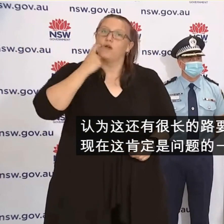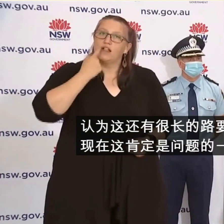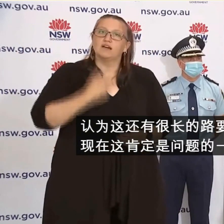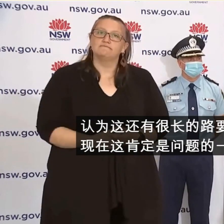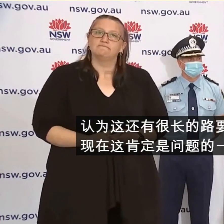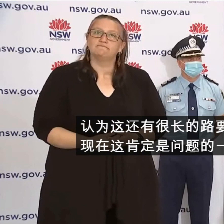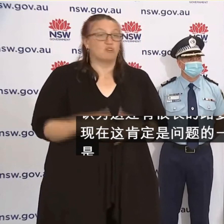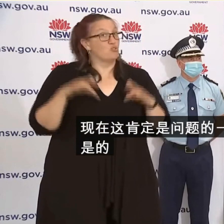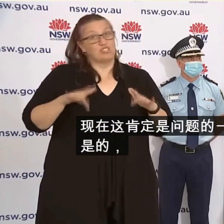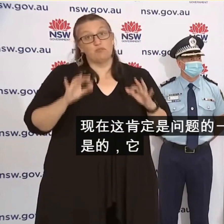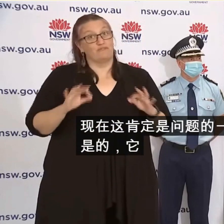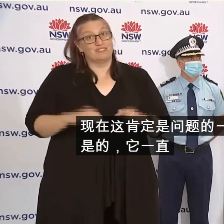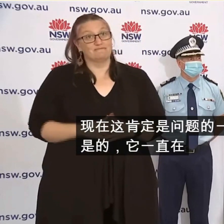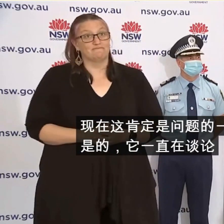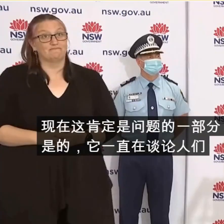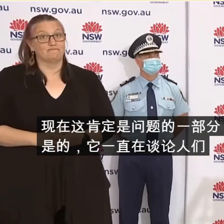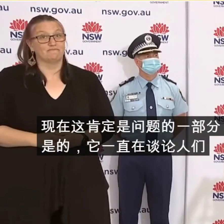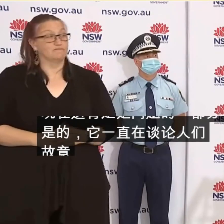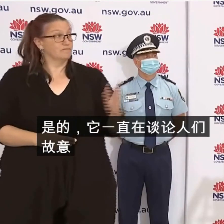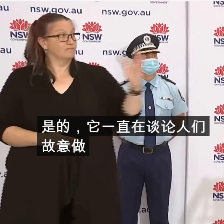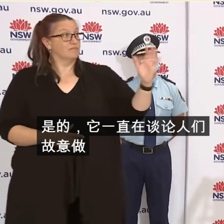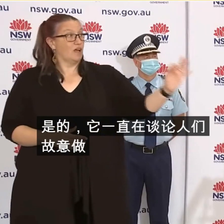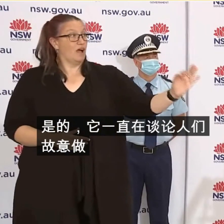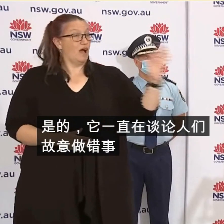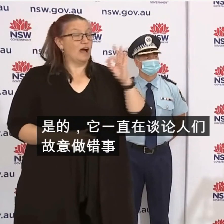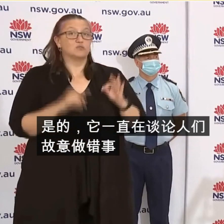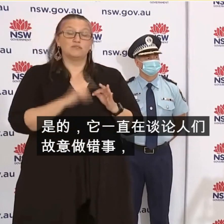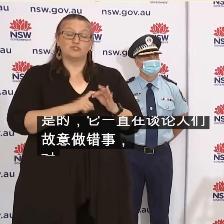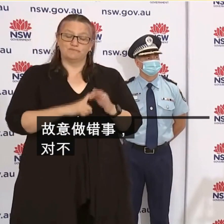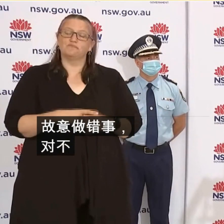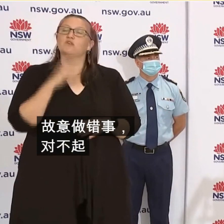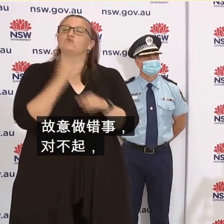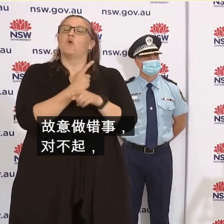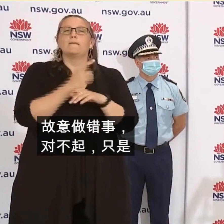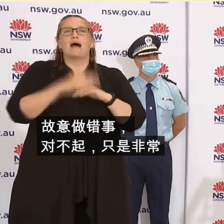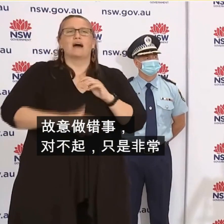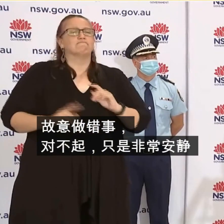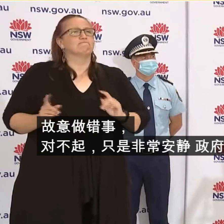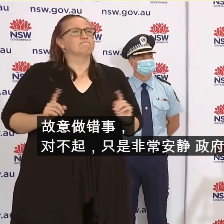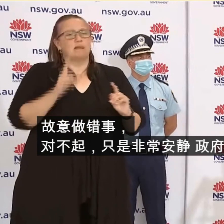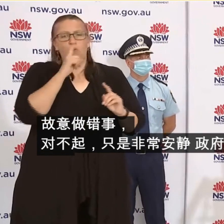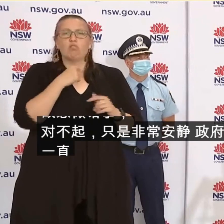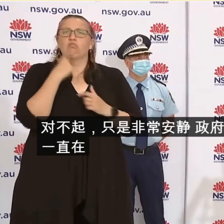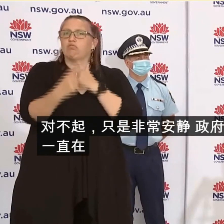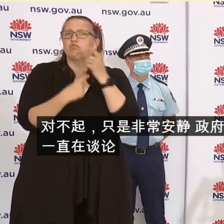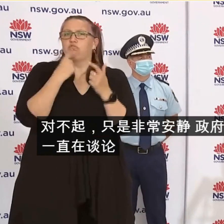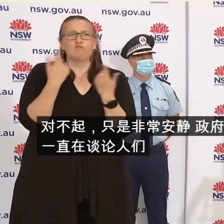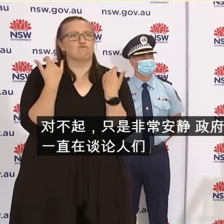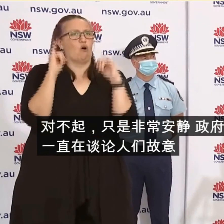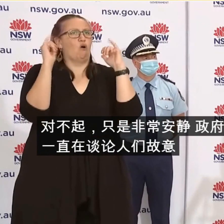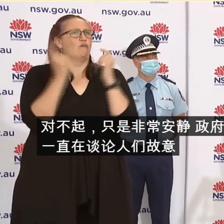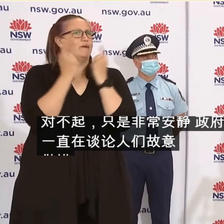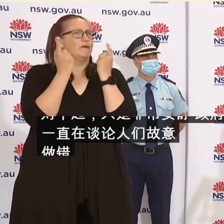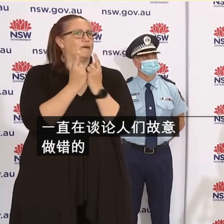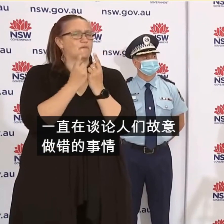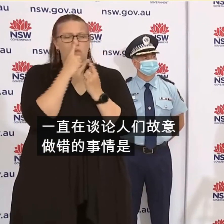now. Yes. The government's been talking more about people knowingly doing the wrong thing. I'm sorry, you're just very quiet. The government's been talking more about